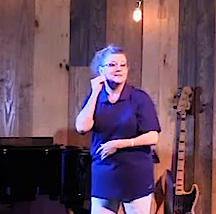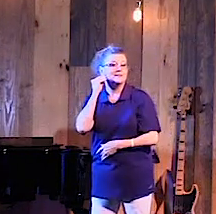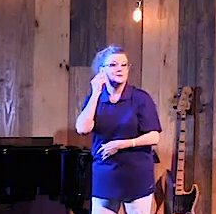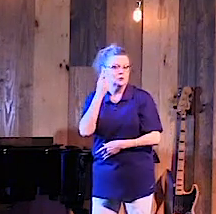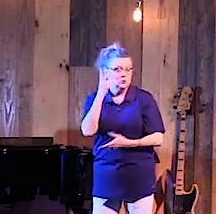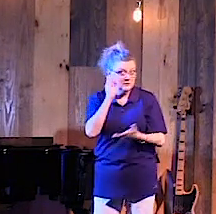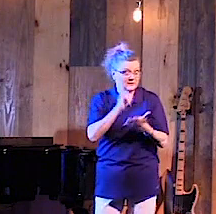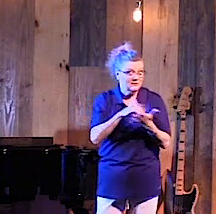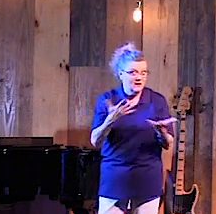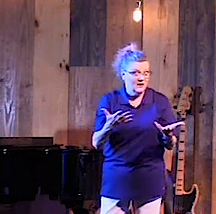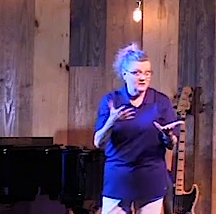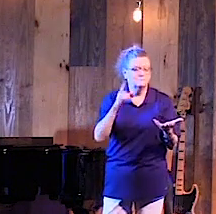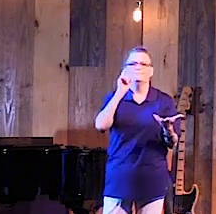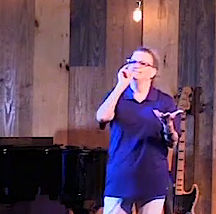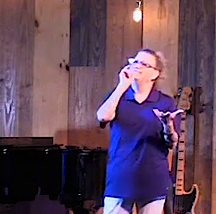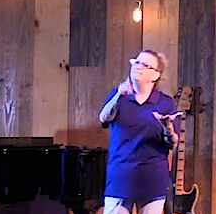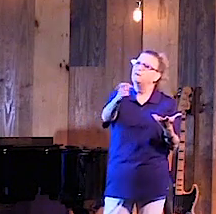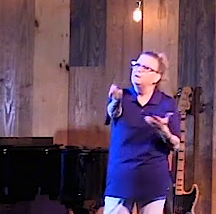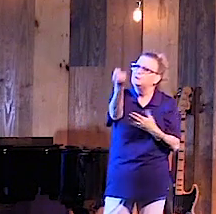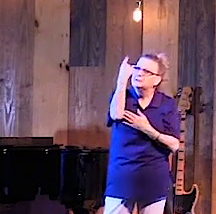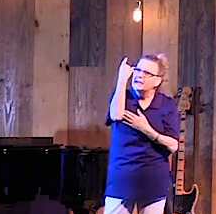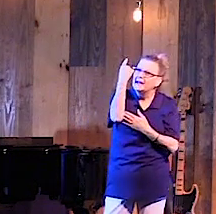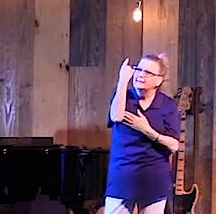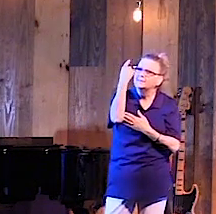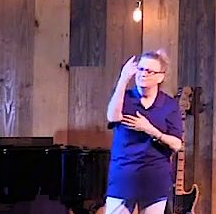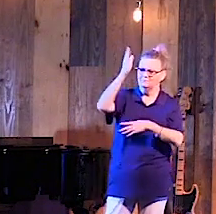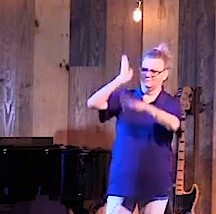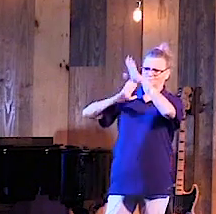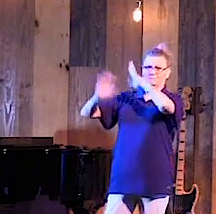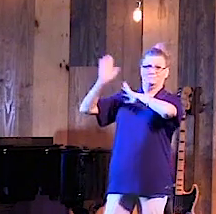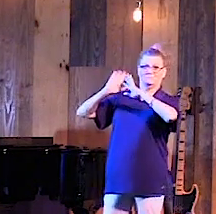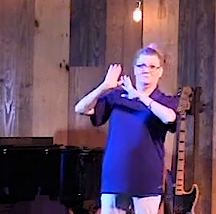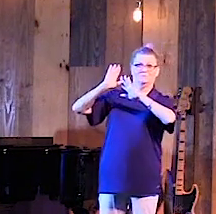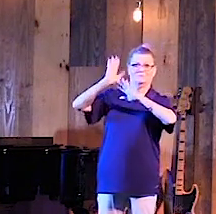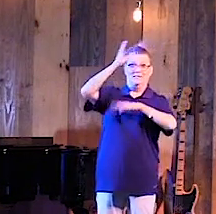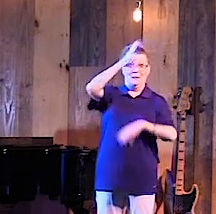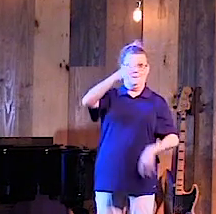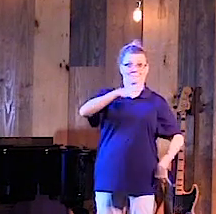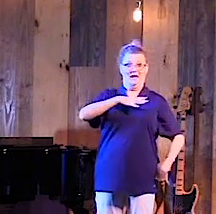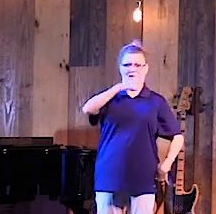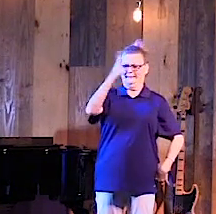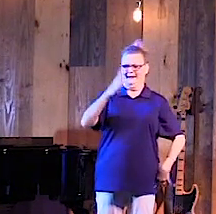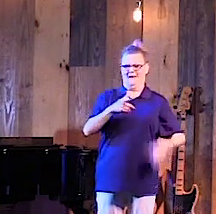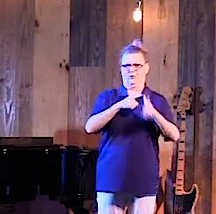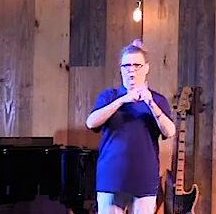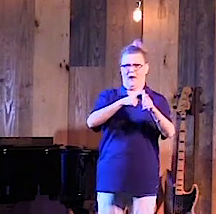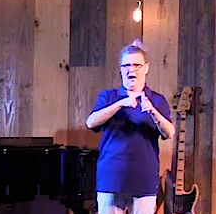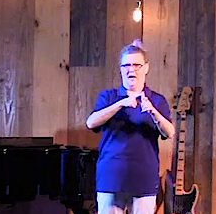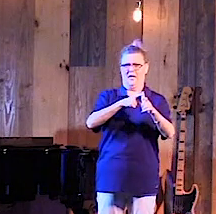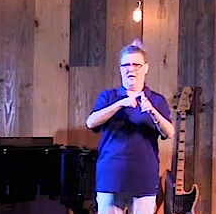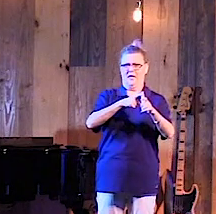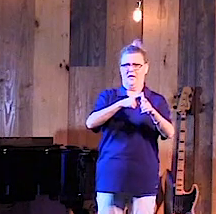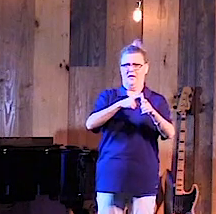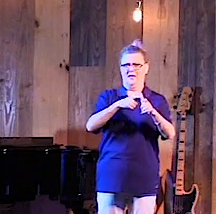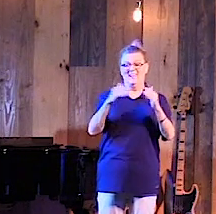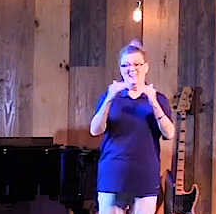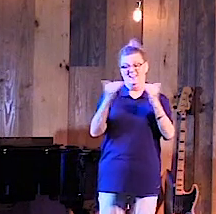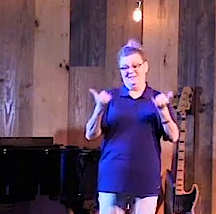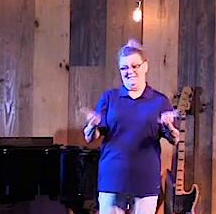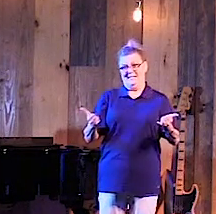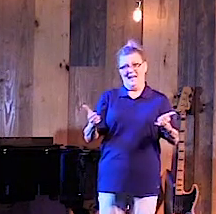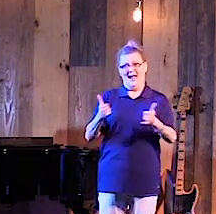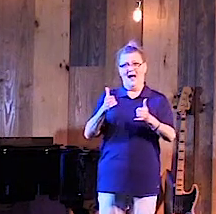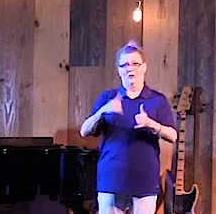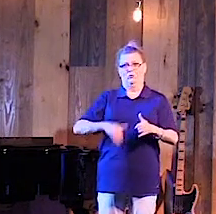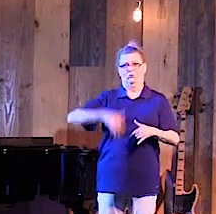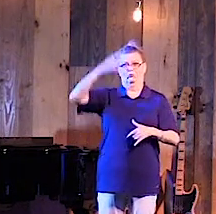You see, you have to understand that in that time, grown men never ran. Even in our day, grown men really don't